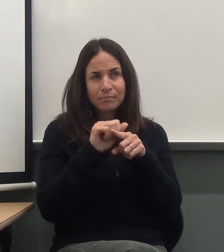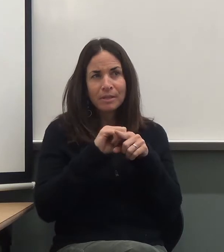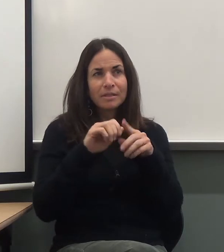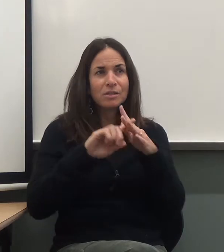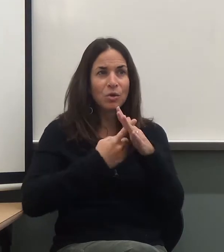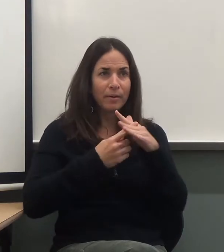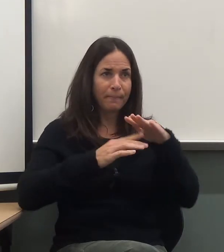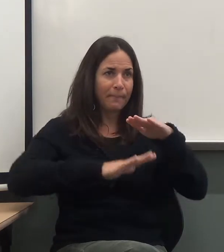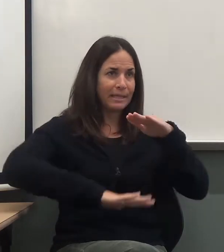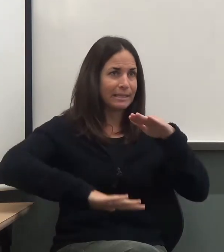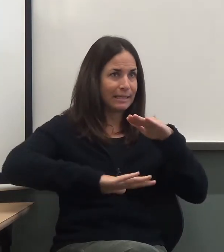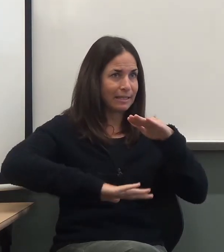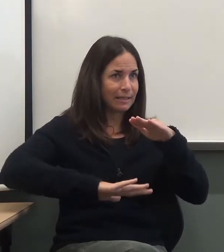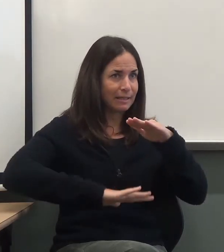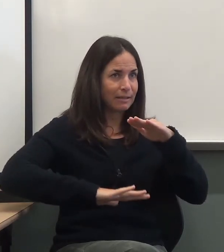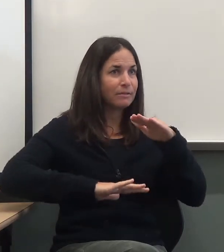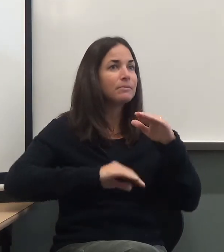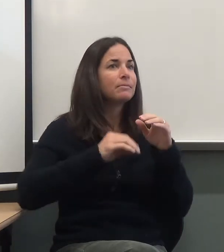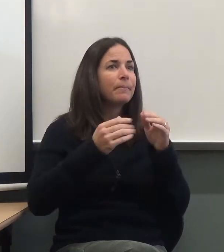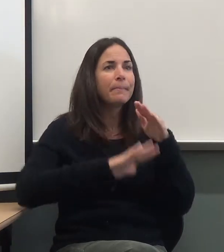basics. So the basics of writing